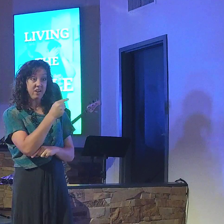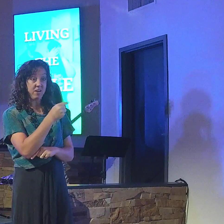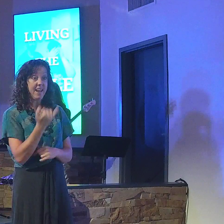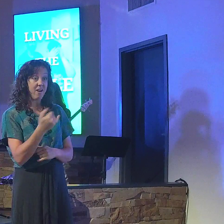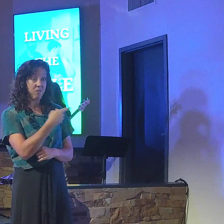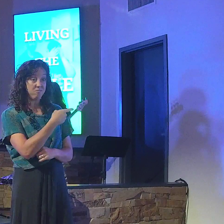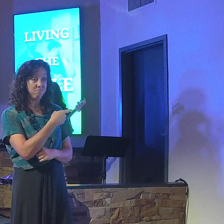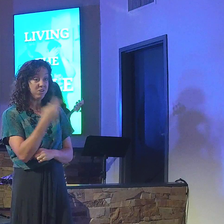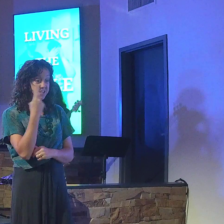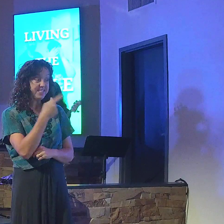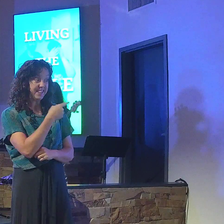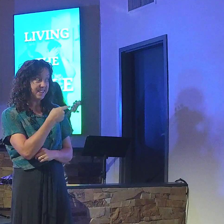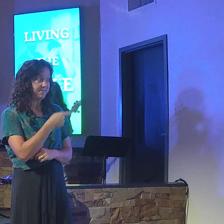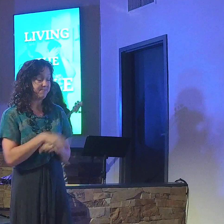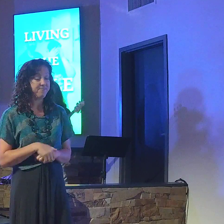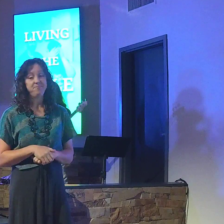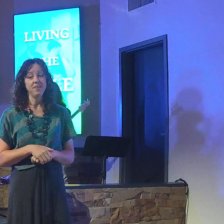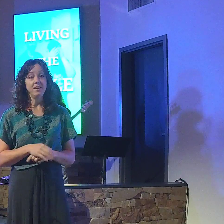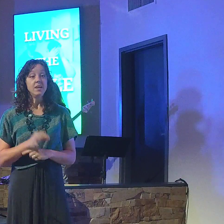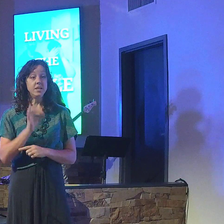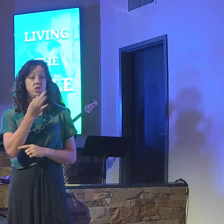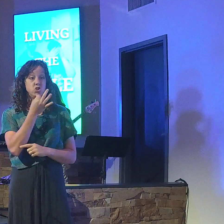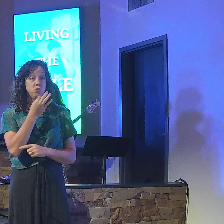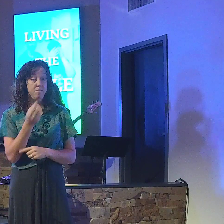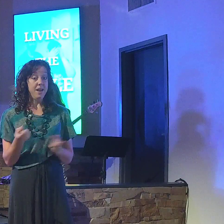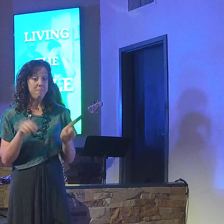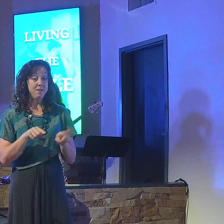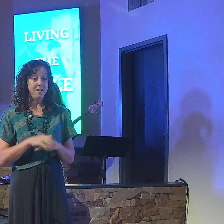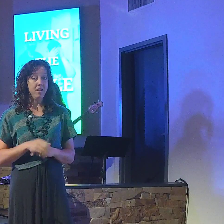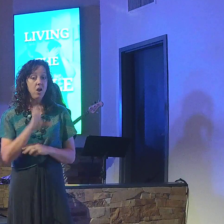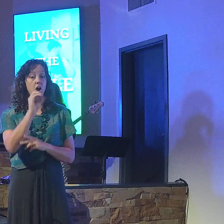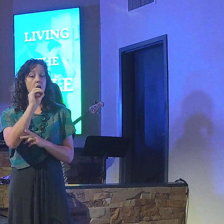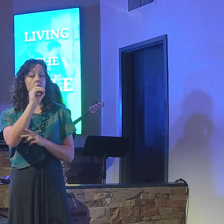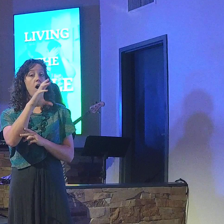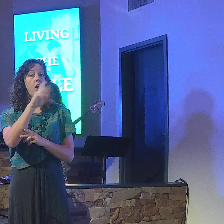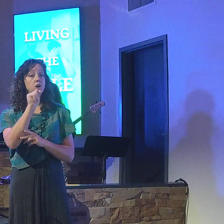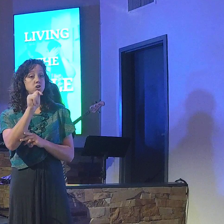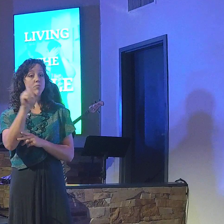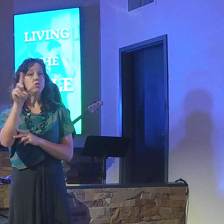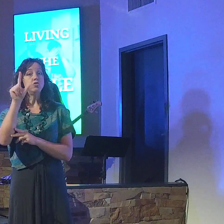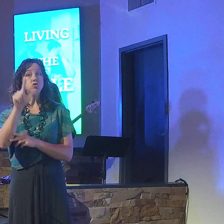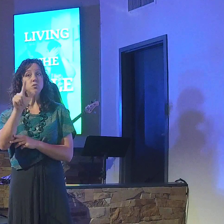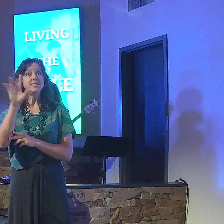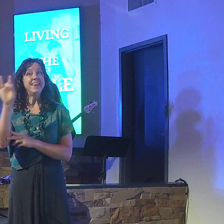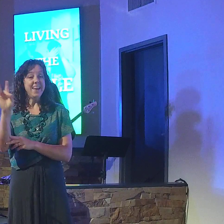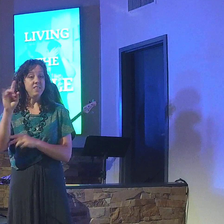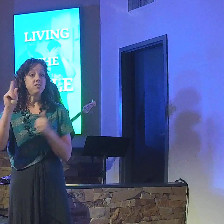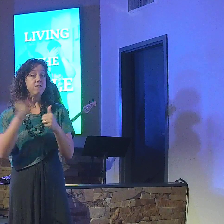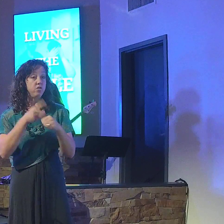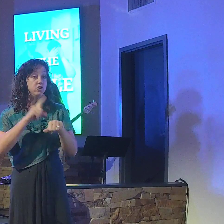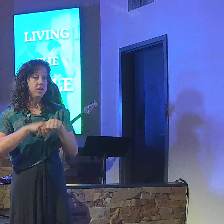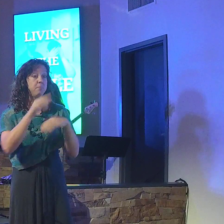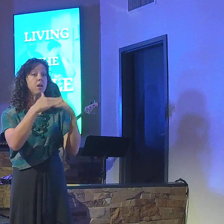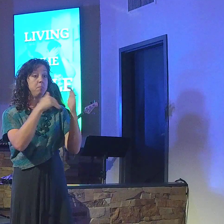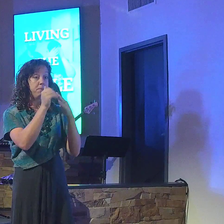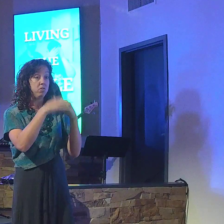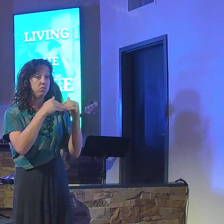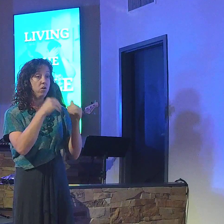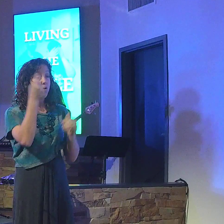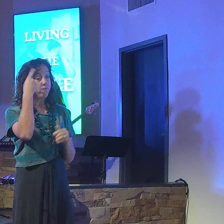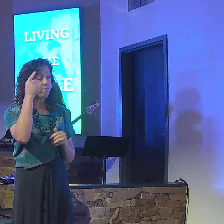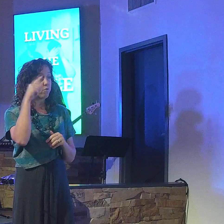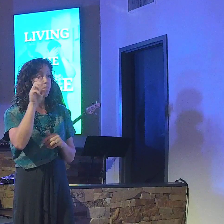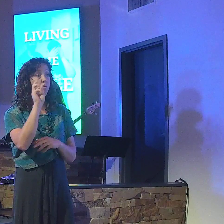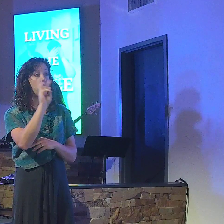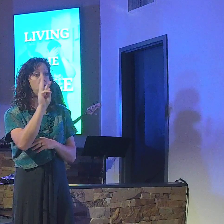it ready to start putting the walls up. So it's coming soon. And so October 28th is going to be our first construction day at 8 a.m. I want to encourage you,